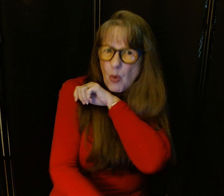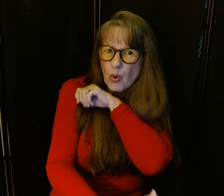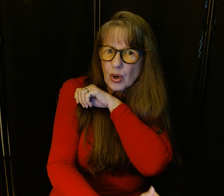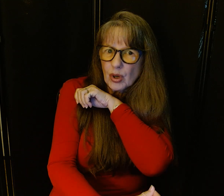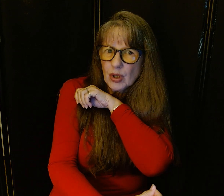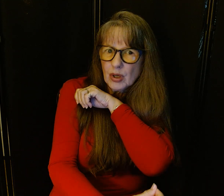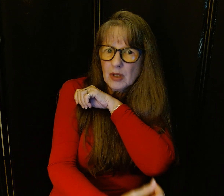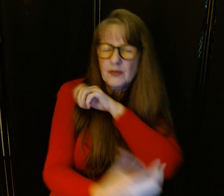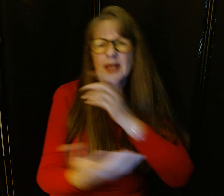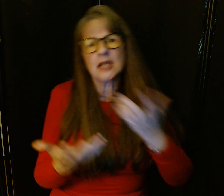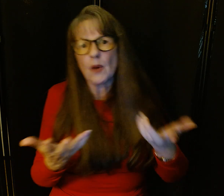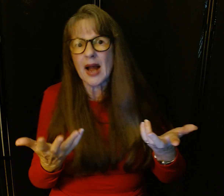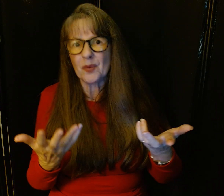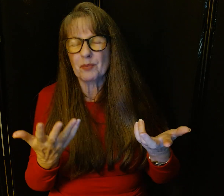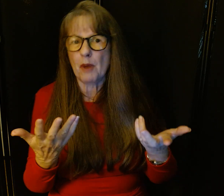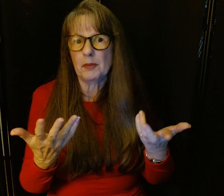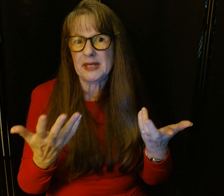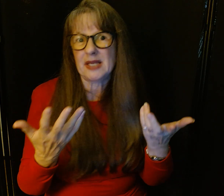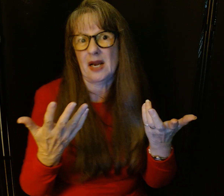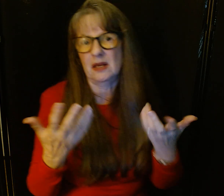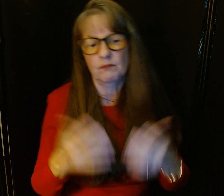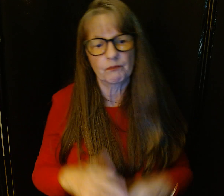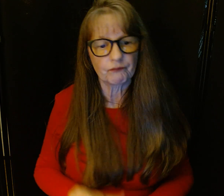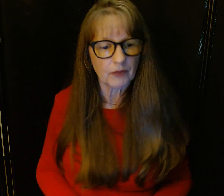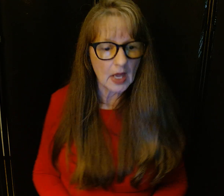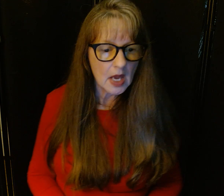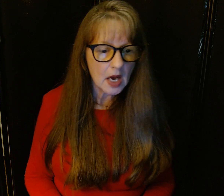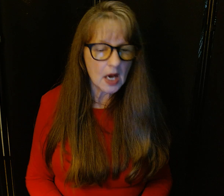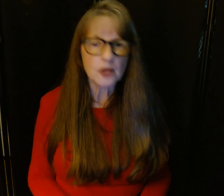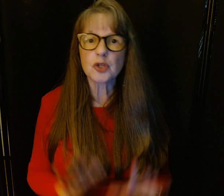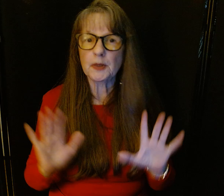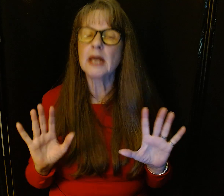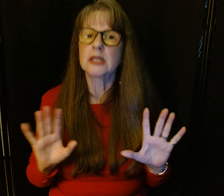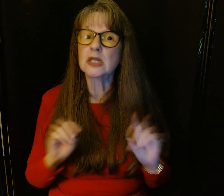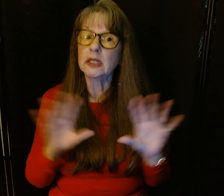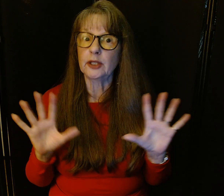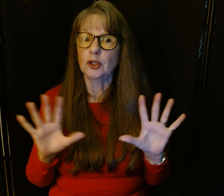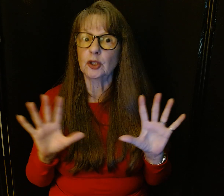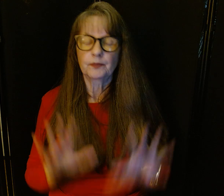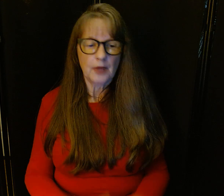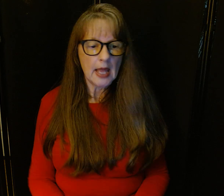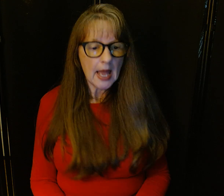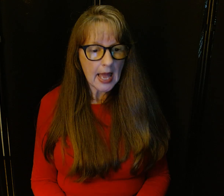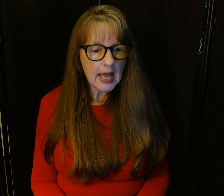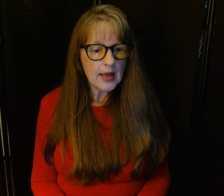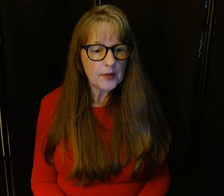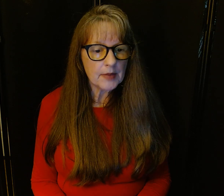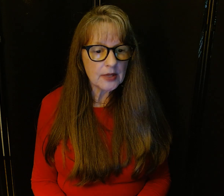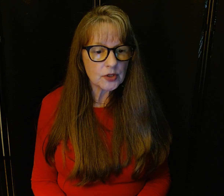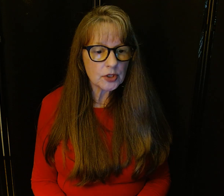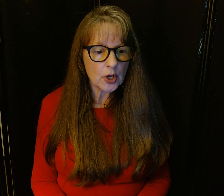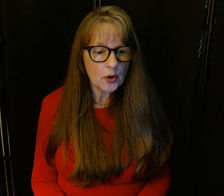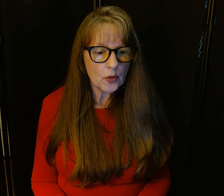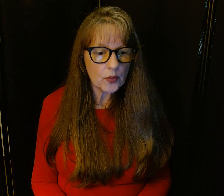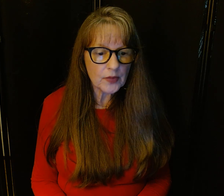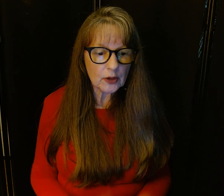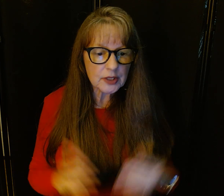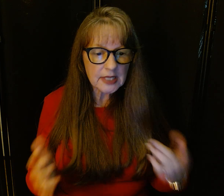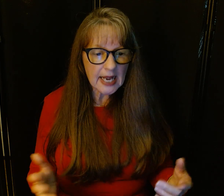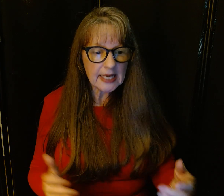poor. That's how I would probably sign it, just because it's clear. And so they're